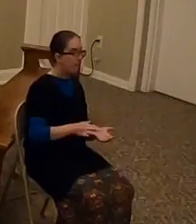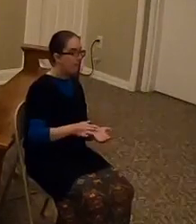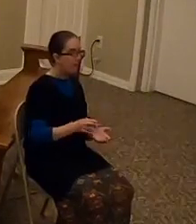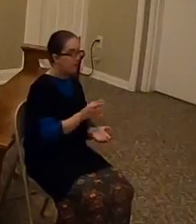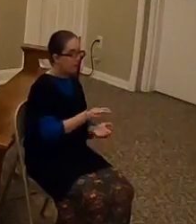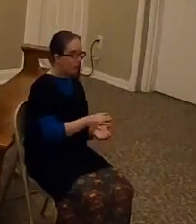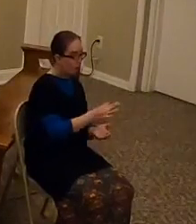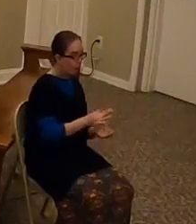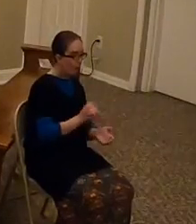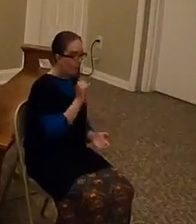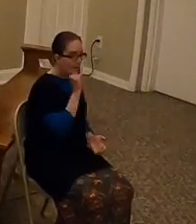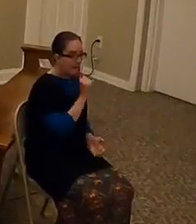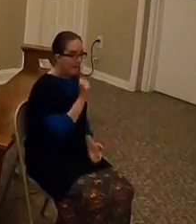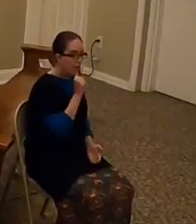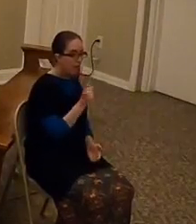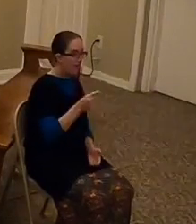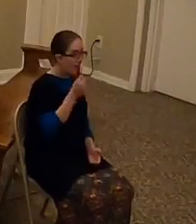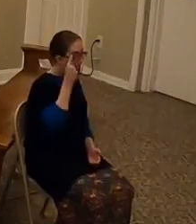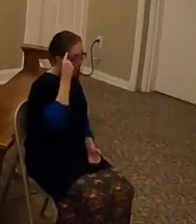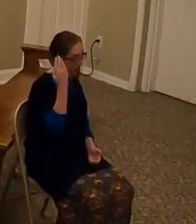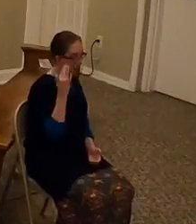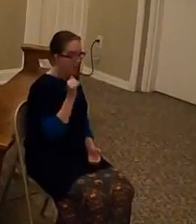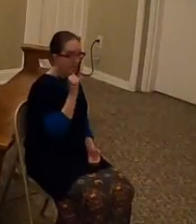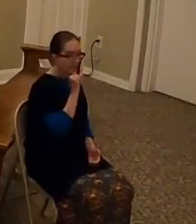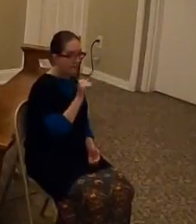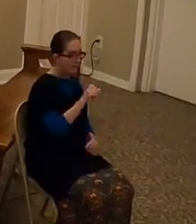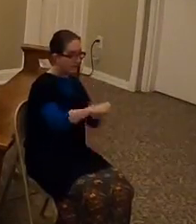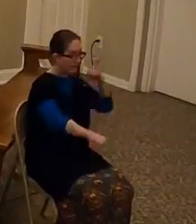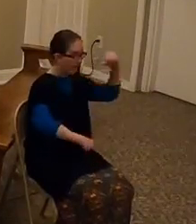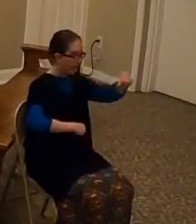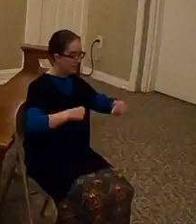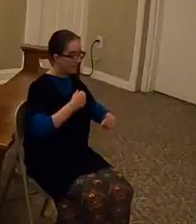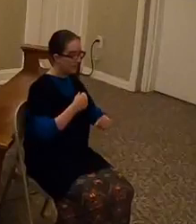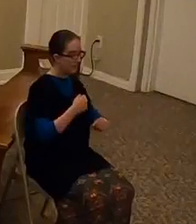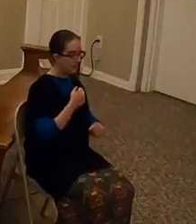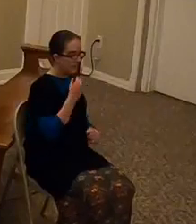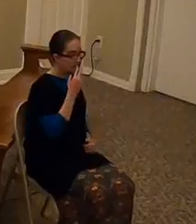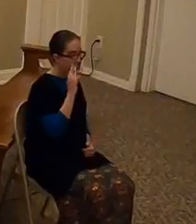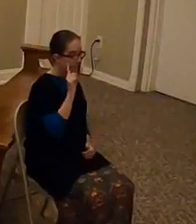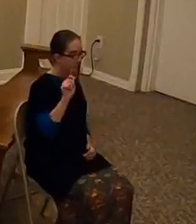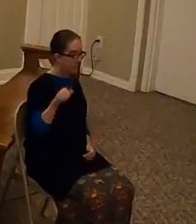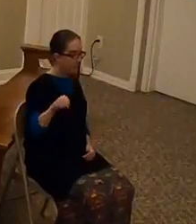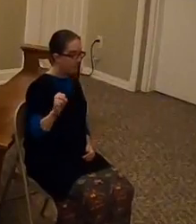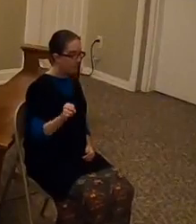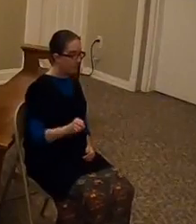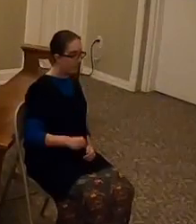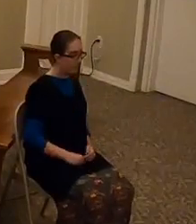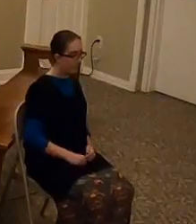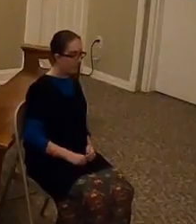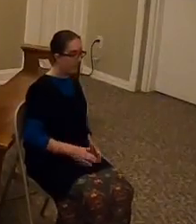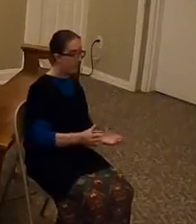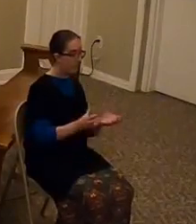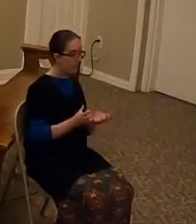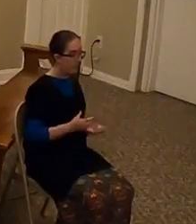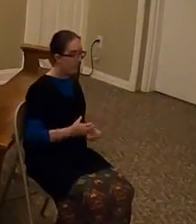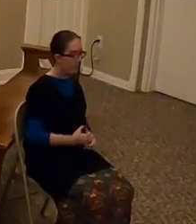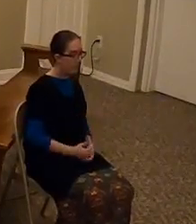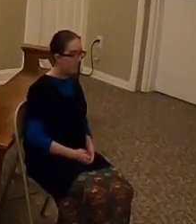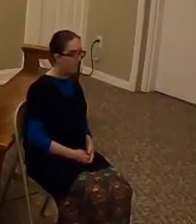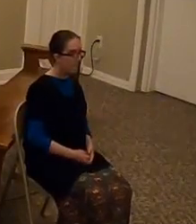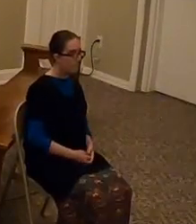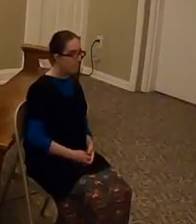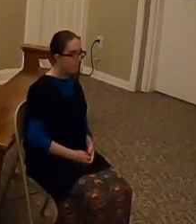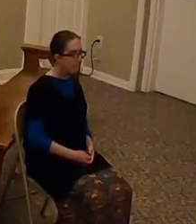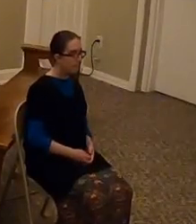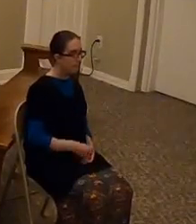So holiness is not just a thought, it's an attribute of God. But it's also an attribute he wants his church to possess.